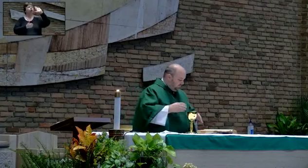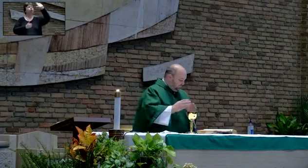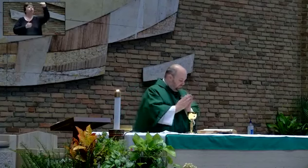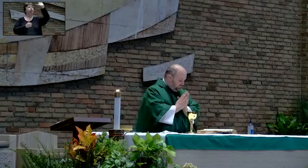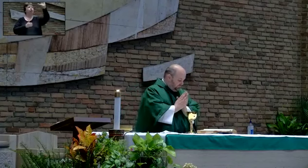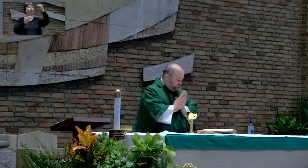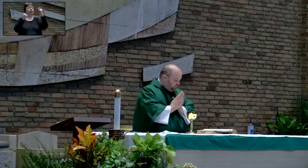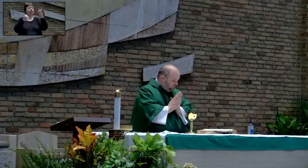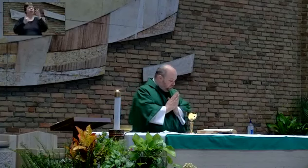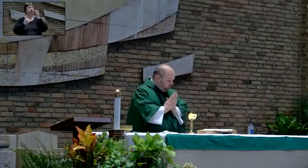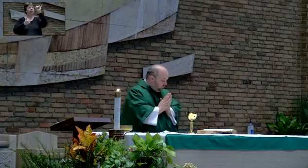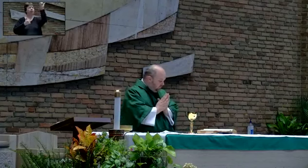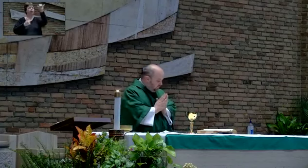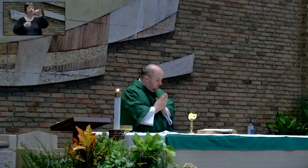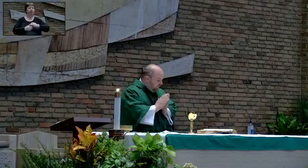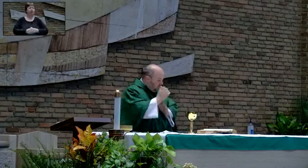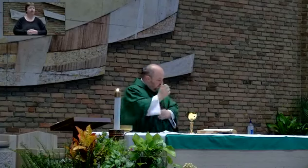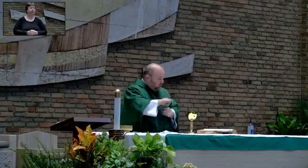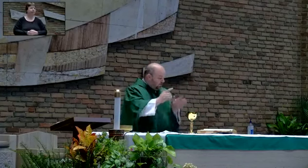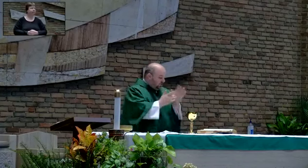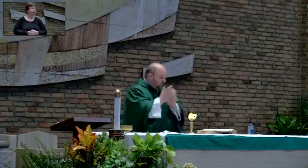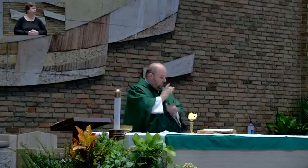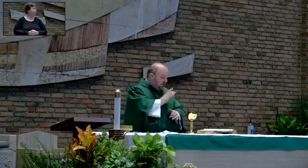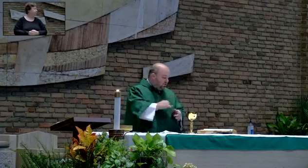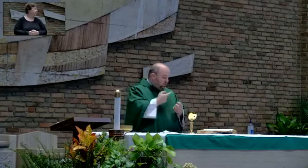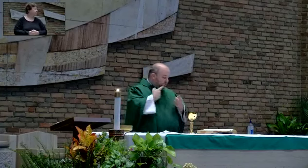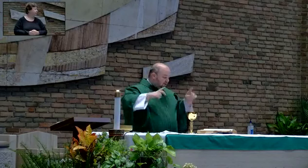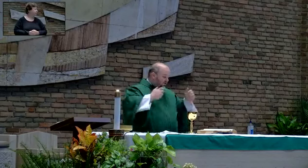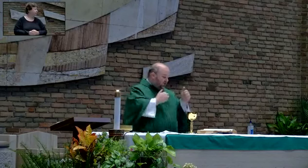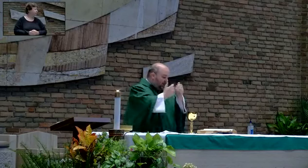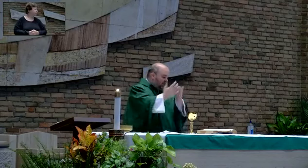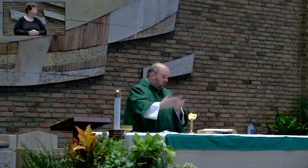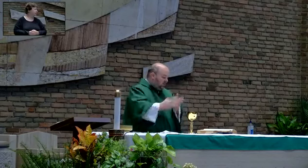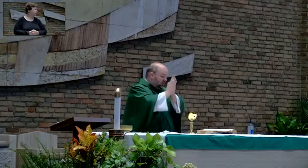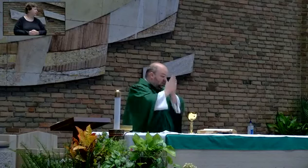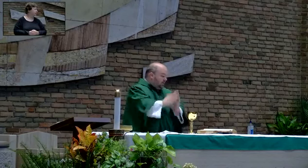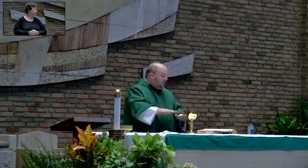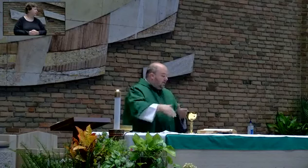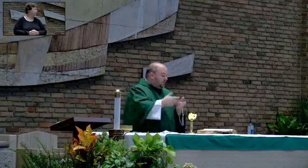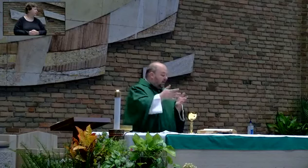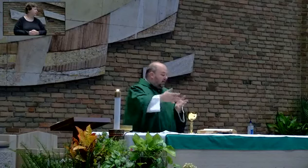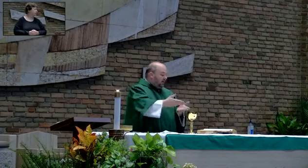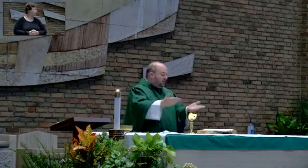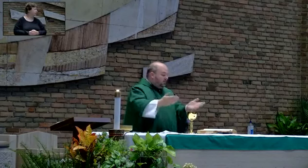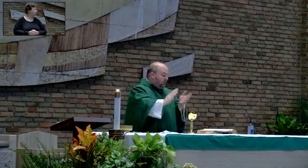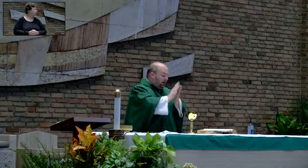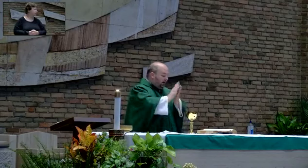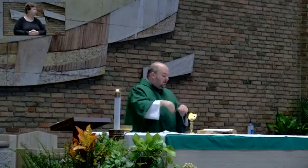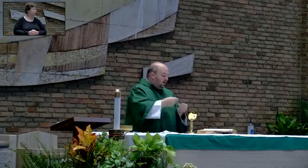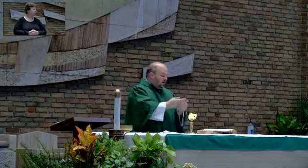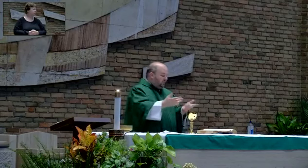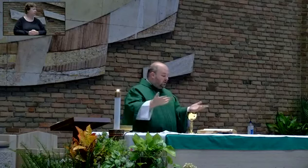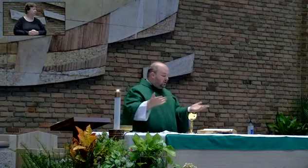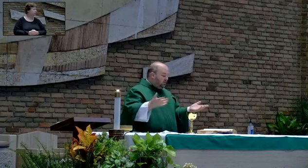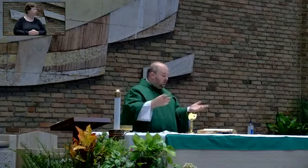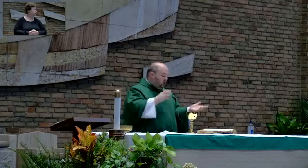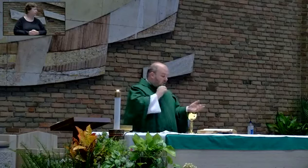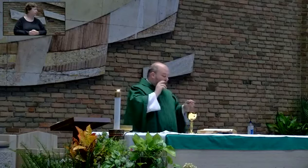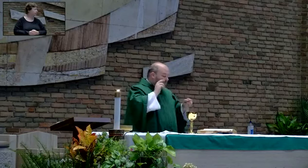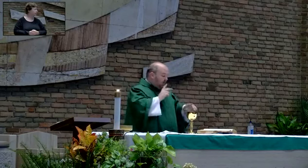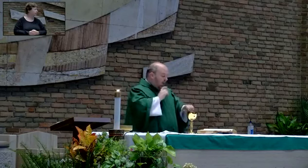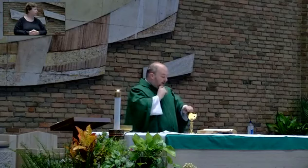and the glory are yours now and forever. Lord Jesus Christ, you said to your apostles, "Peace I leave you, my peace I give to